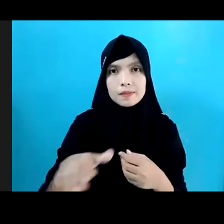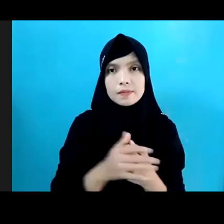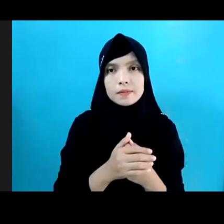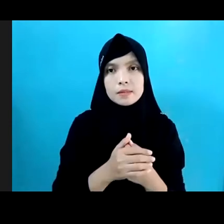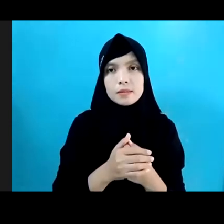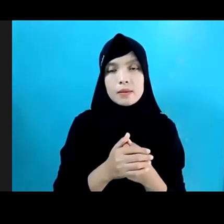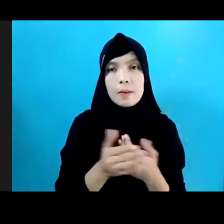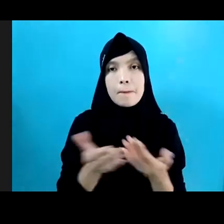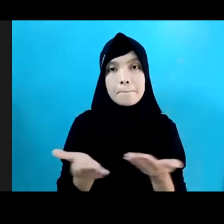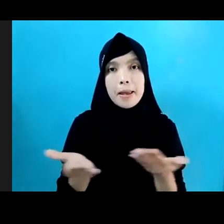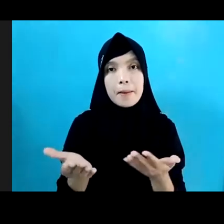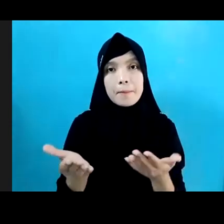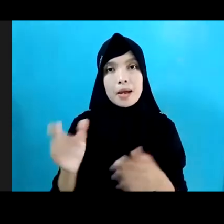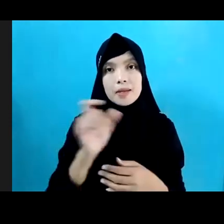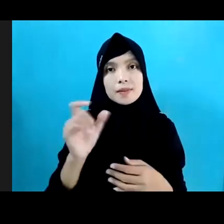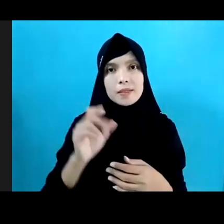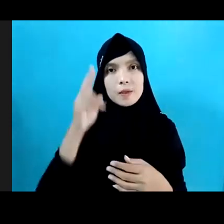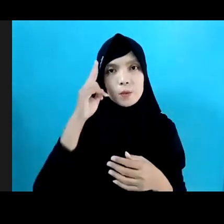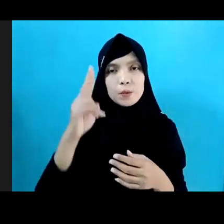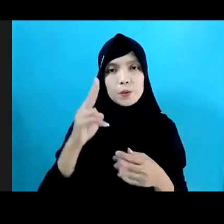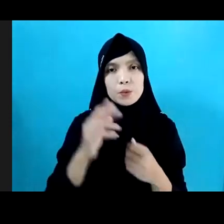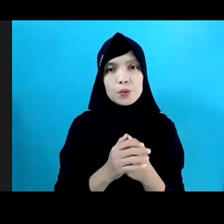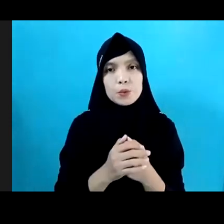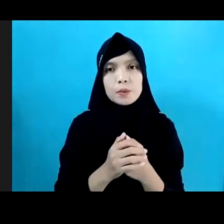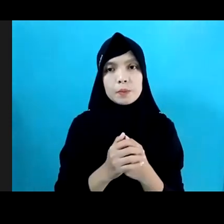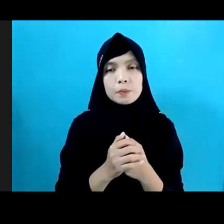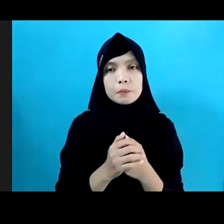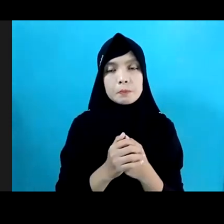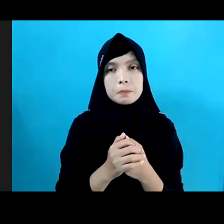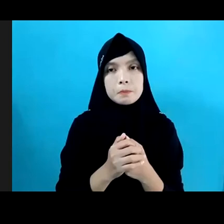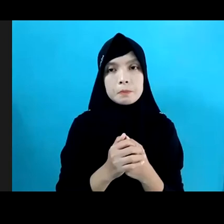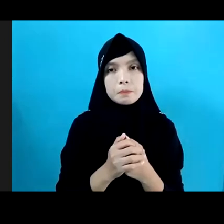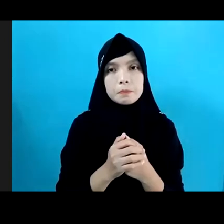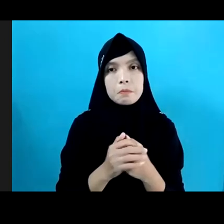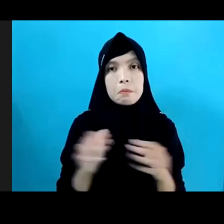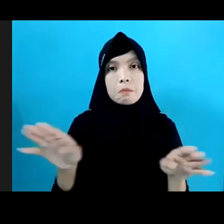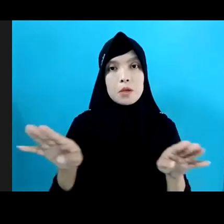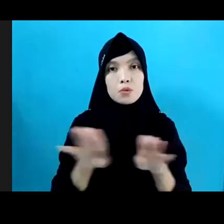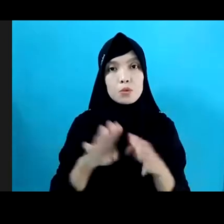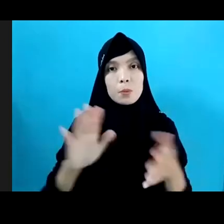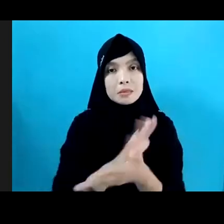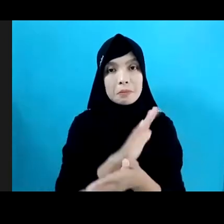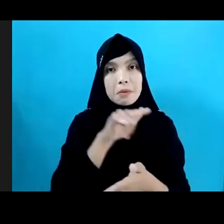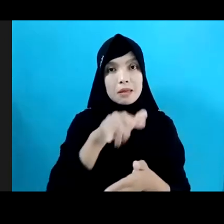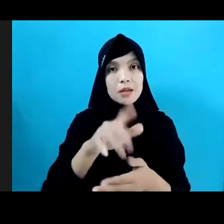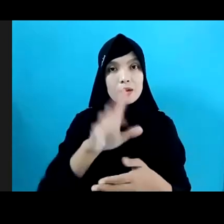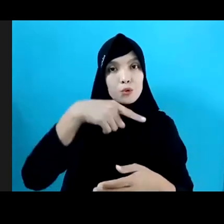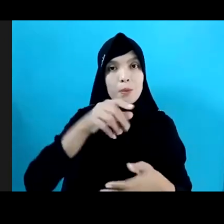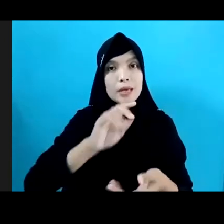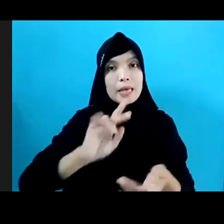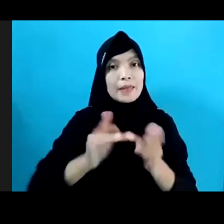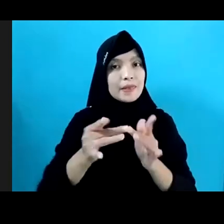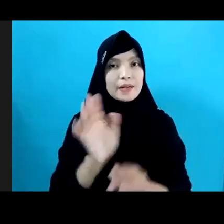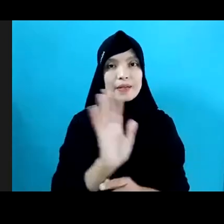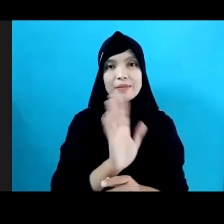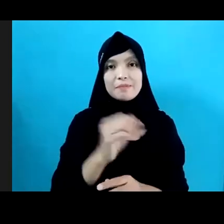Presented But With Every Risk Goes An Opportunity So I'm Keen To Talk About The Role That